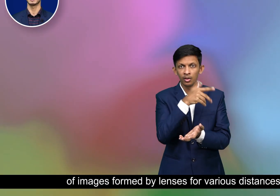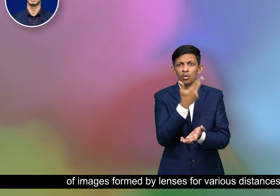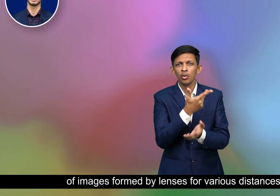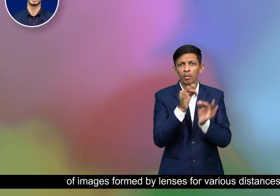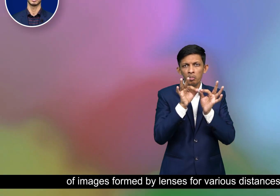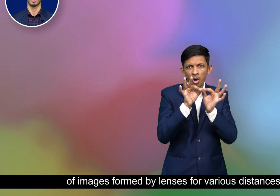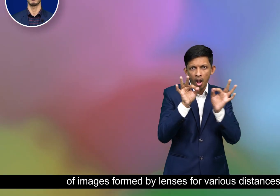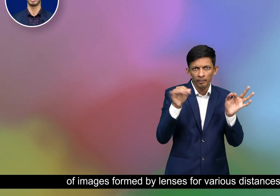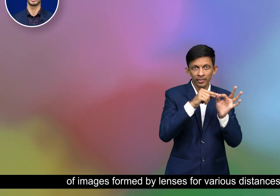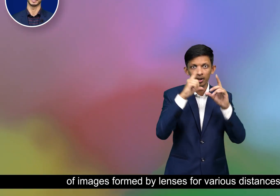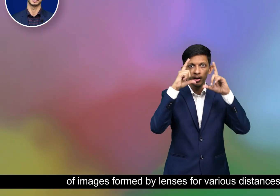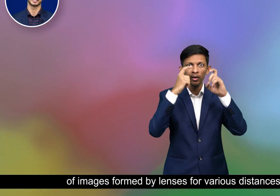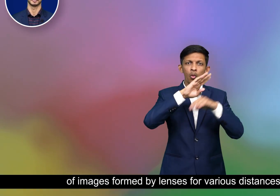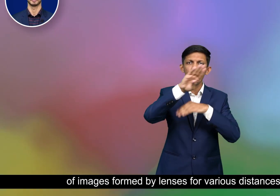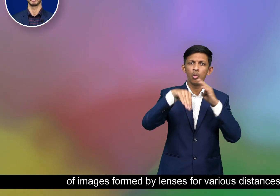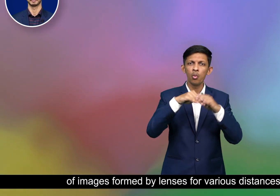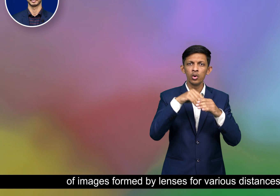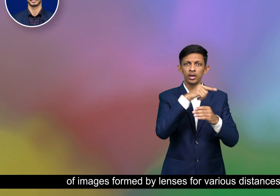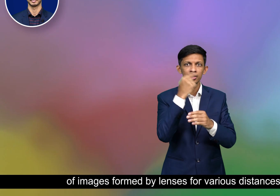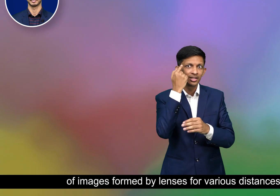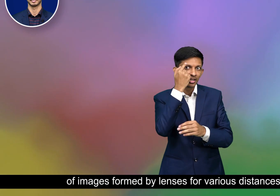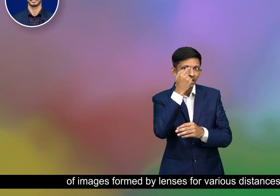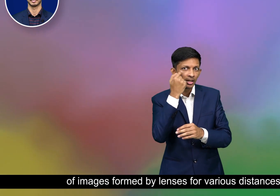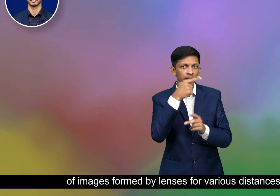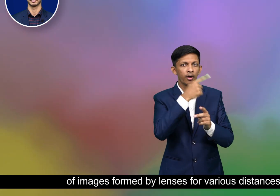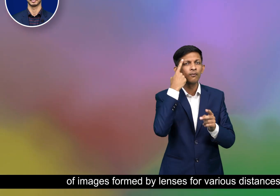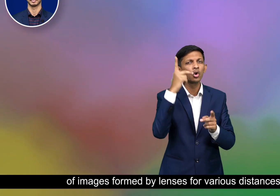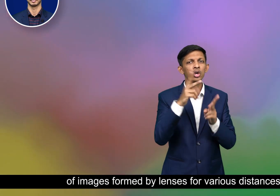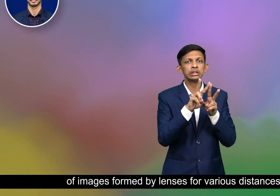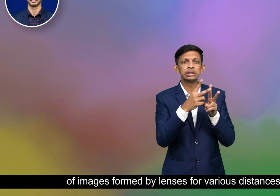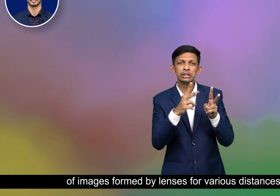various distances of objects.